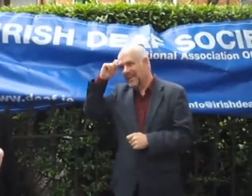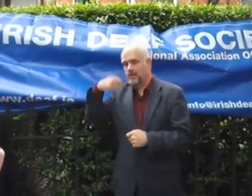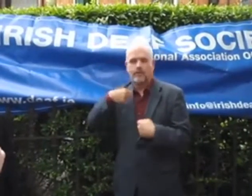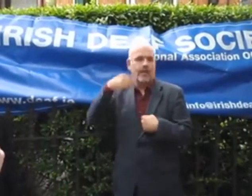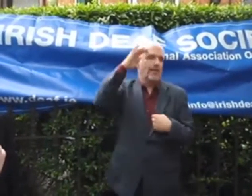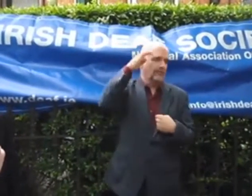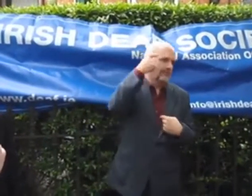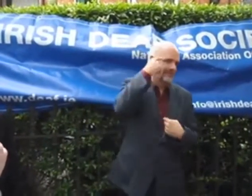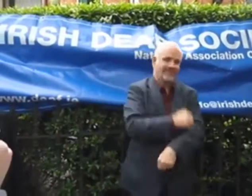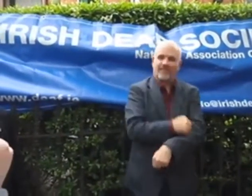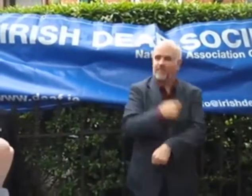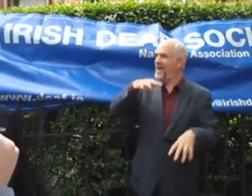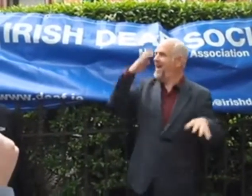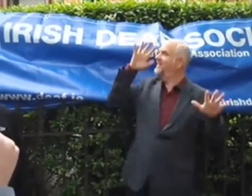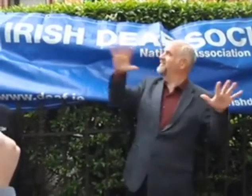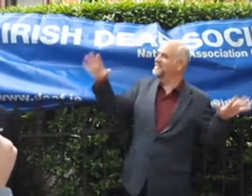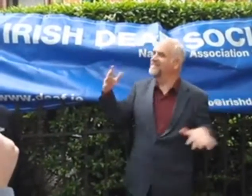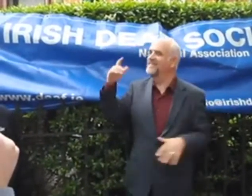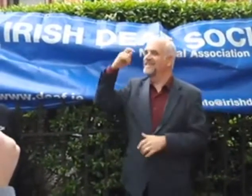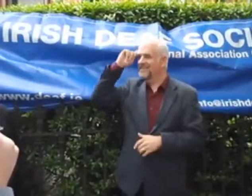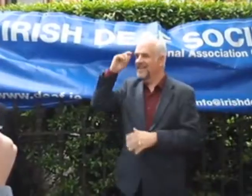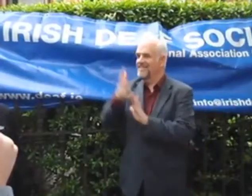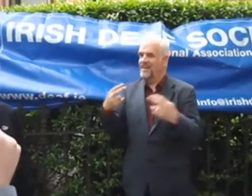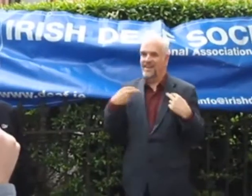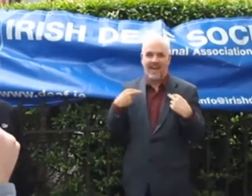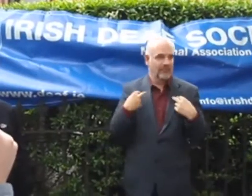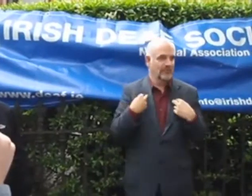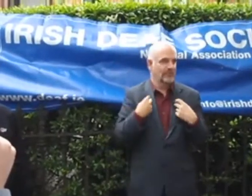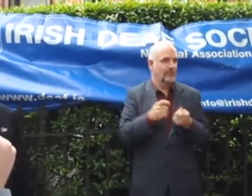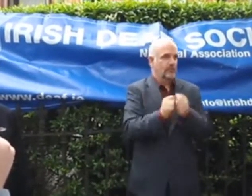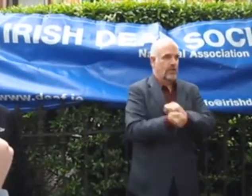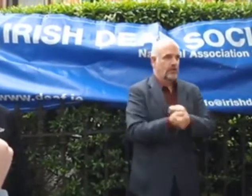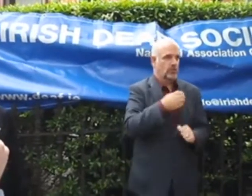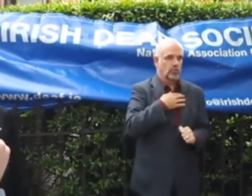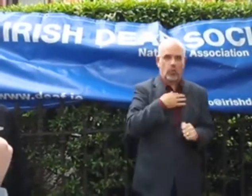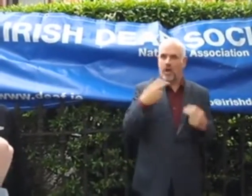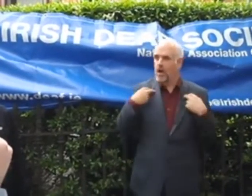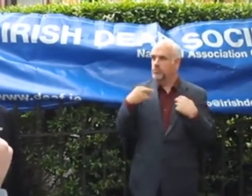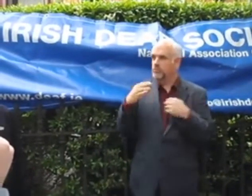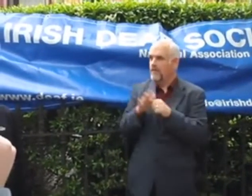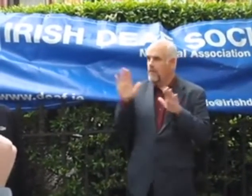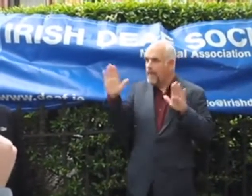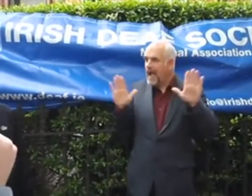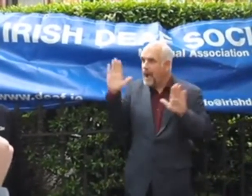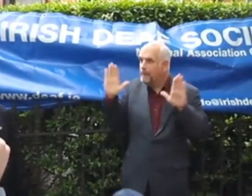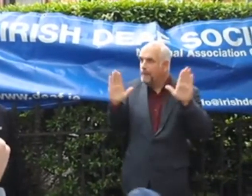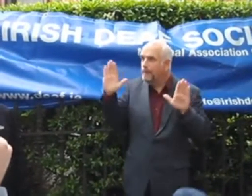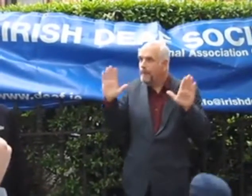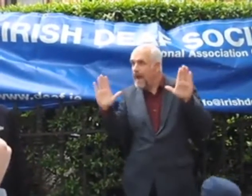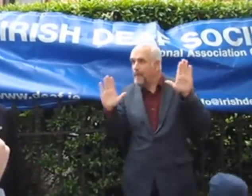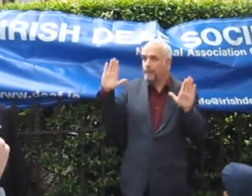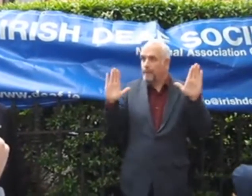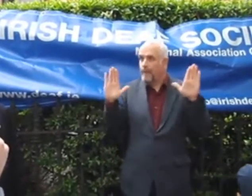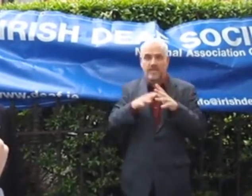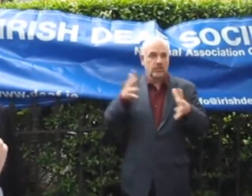oral system in Italy, I'm almost going to say Irish Sign Language, but that is Italian Sign Language, so they want to change the